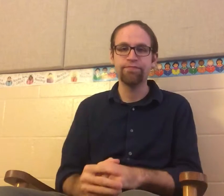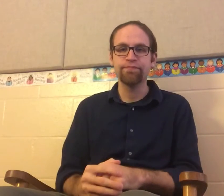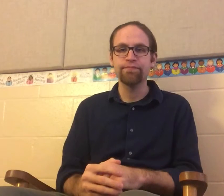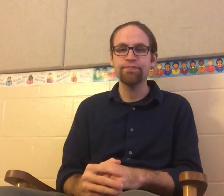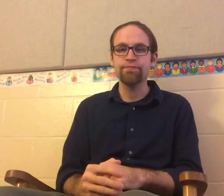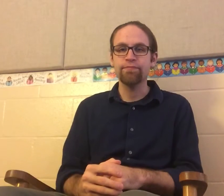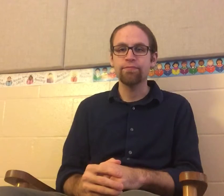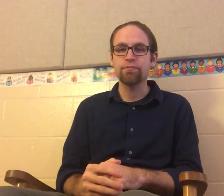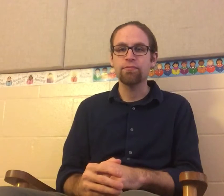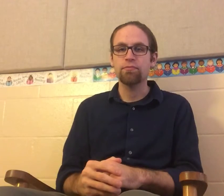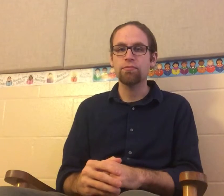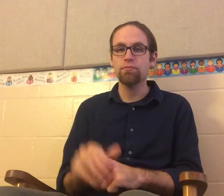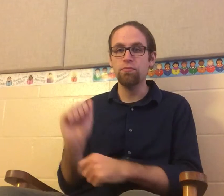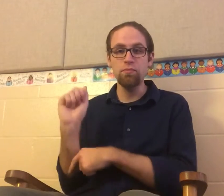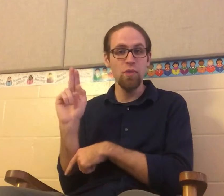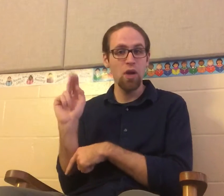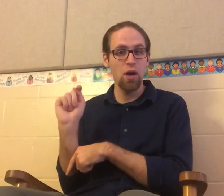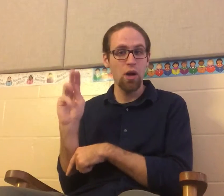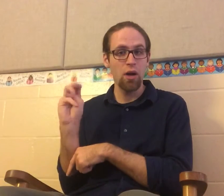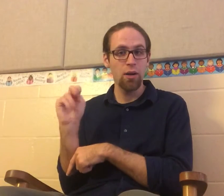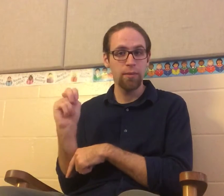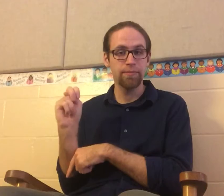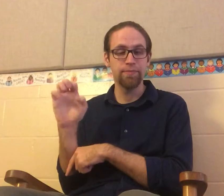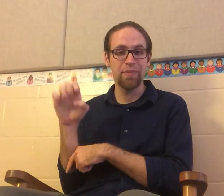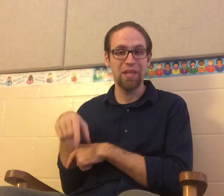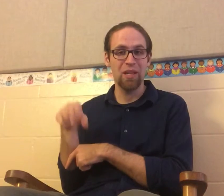The autumn equinox occurs